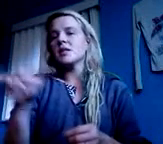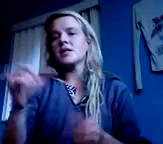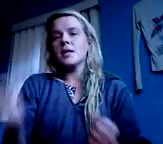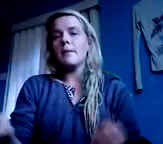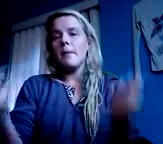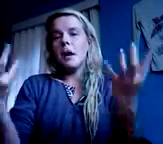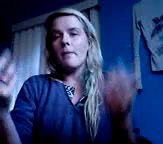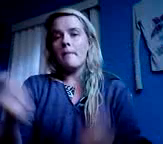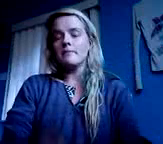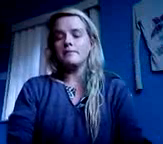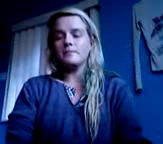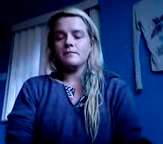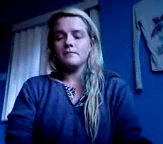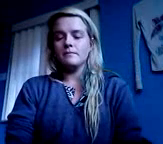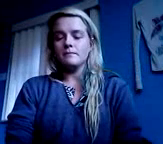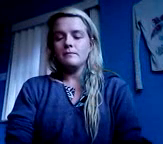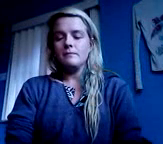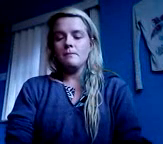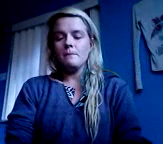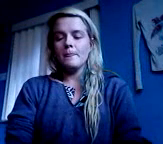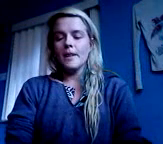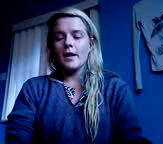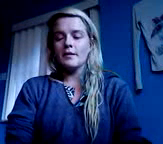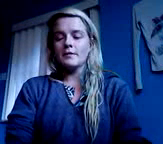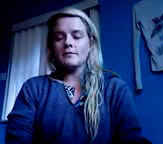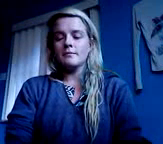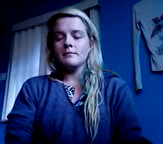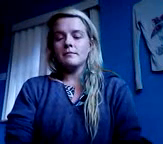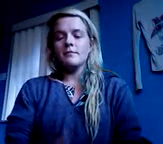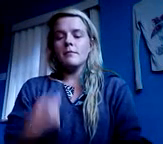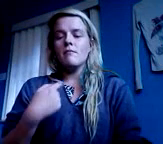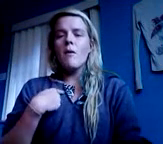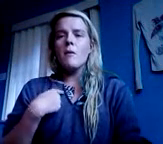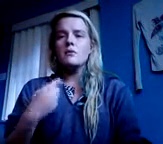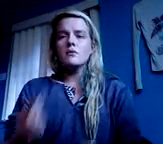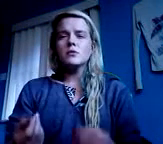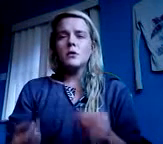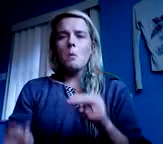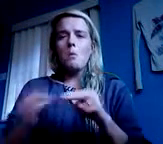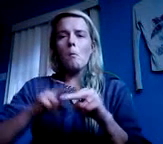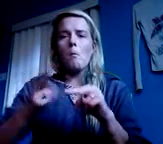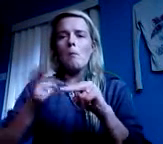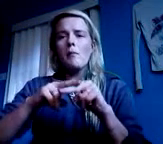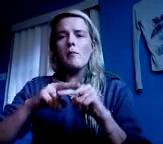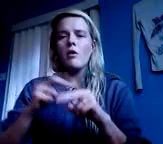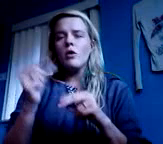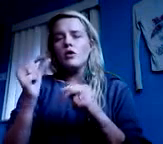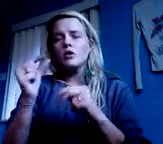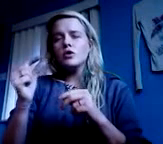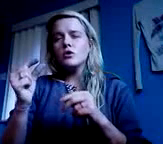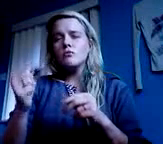So, alright, I'm just going to build sort of a small table. Okay, so we have reactants, we have